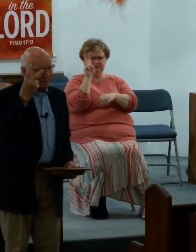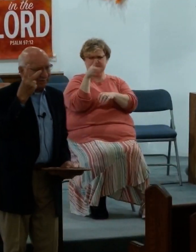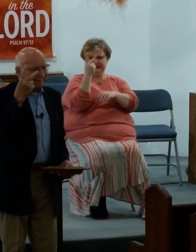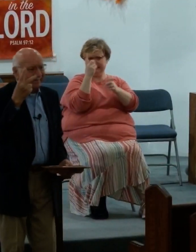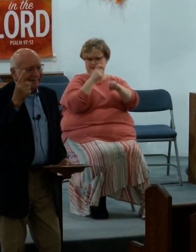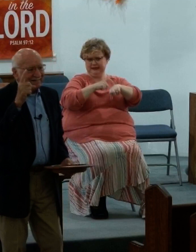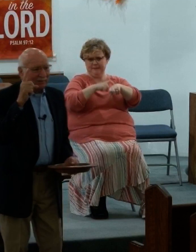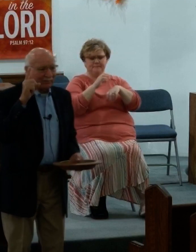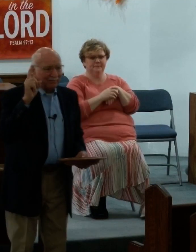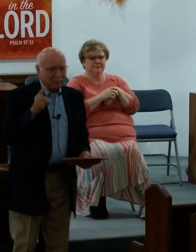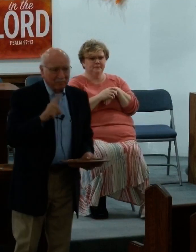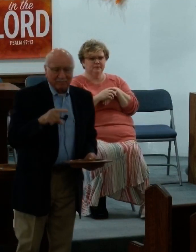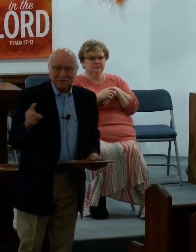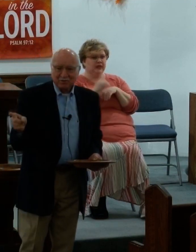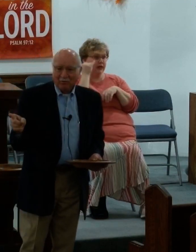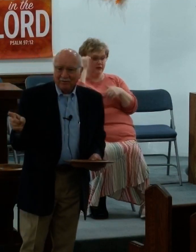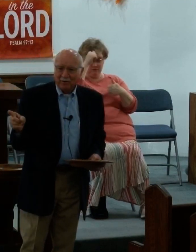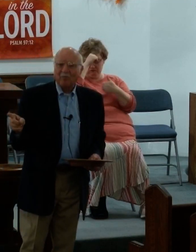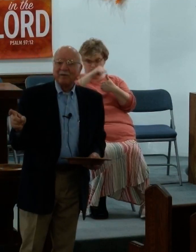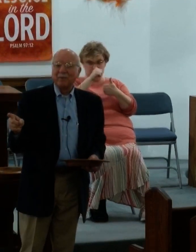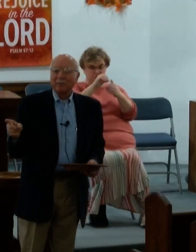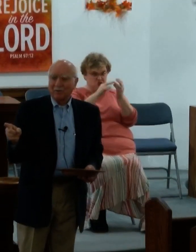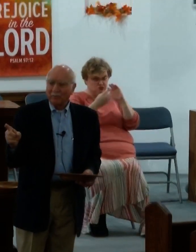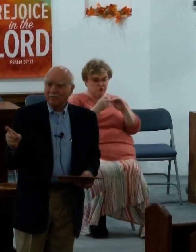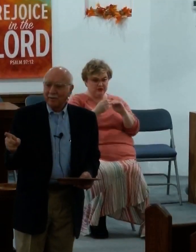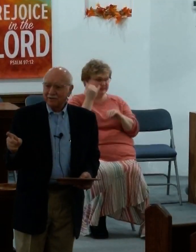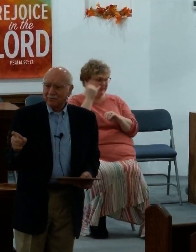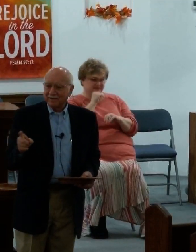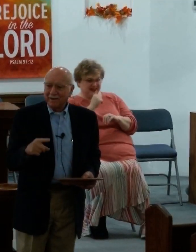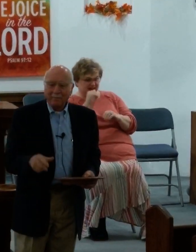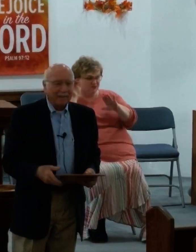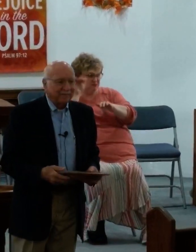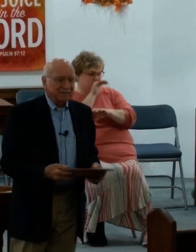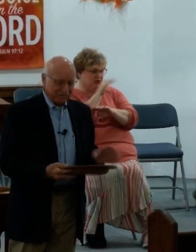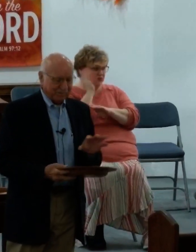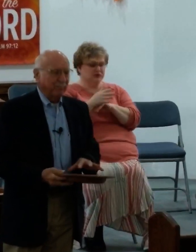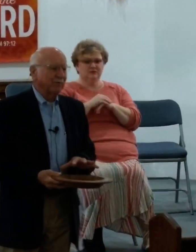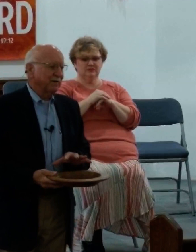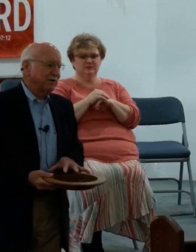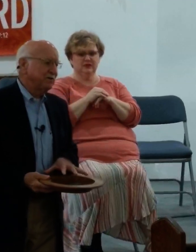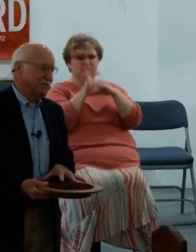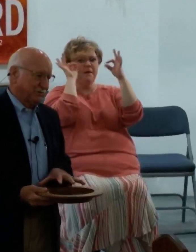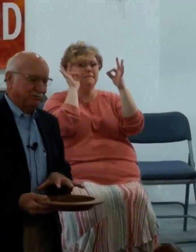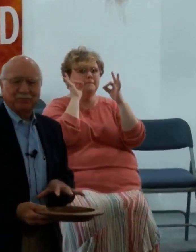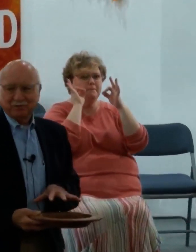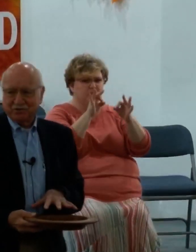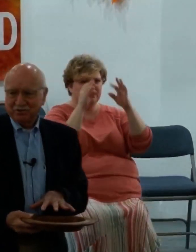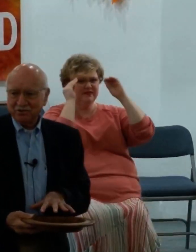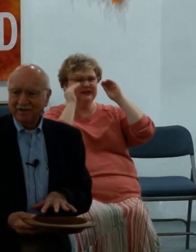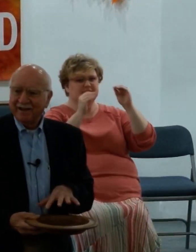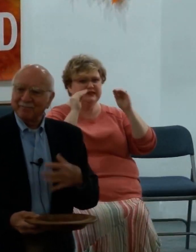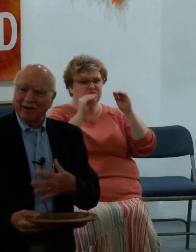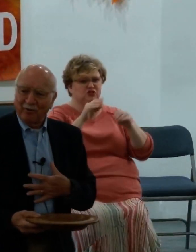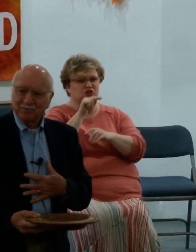And so... So if you remember the story, if you don't remember, I'm going to remind you right now. This is the perfect teaching tool for a